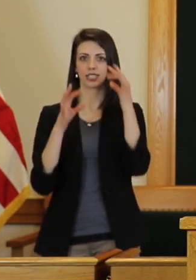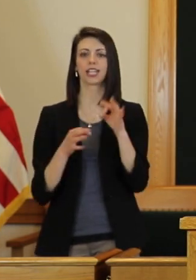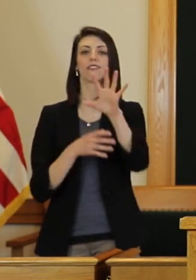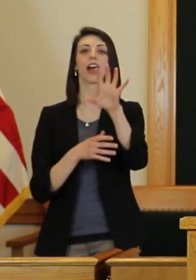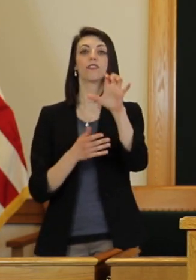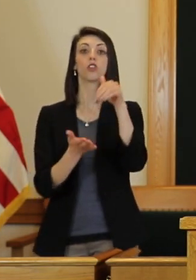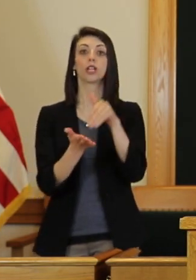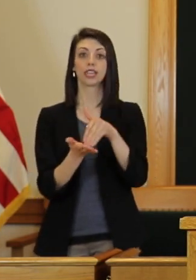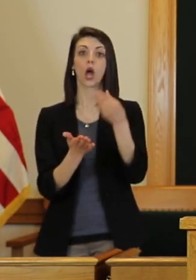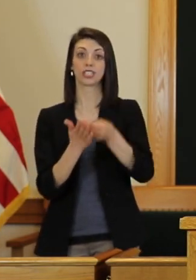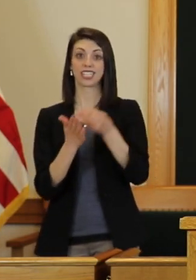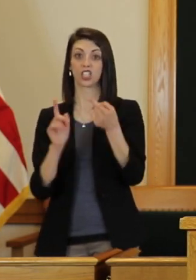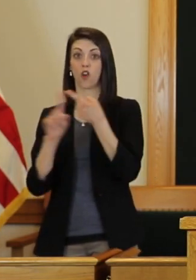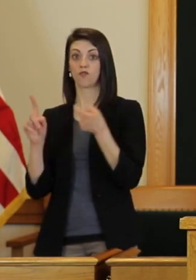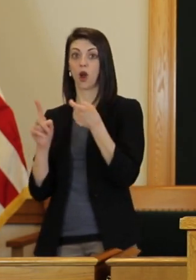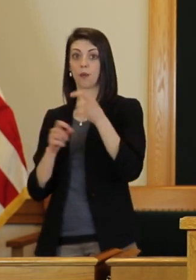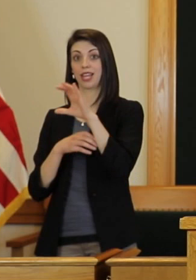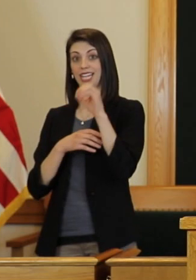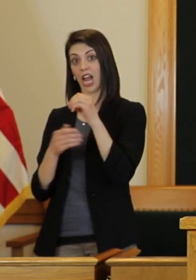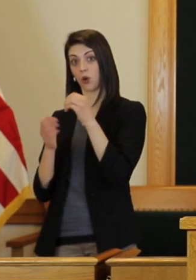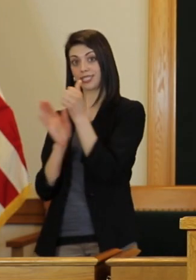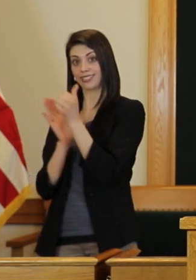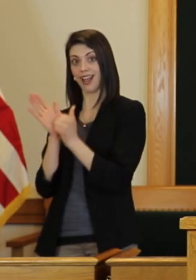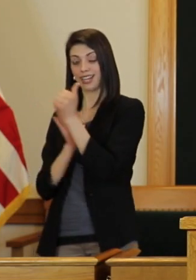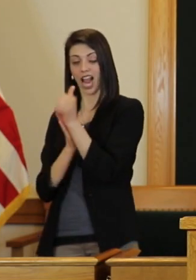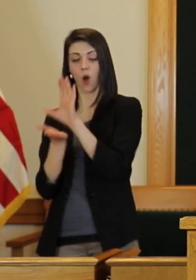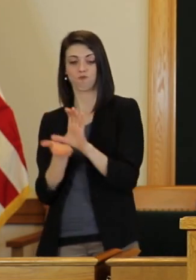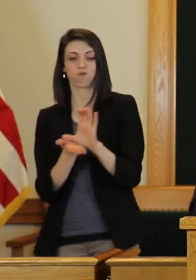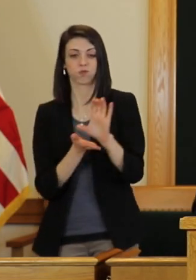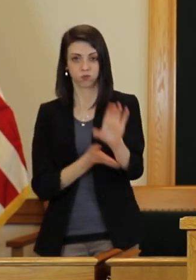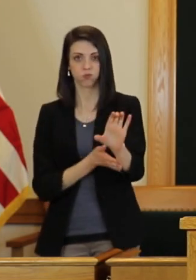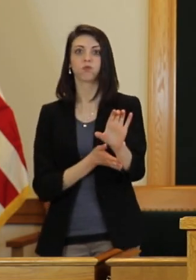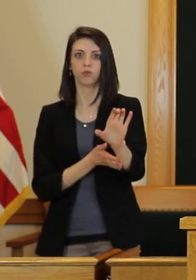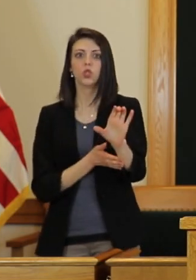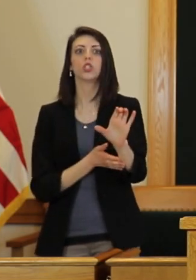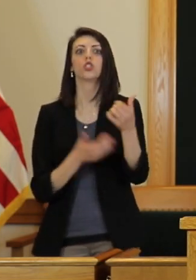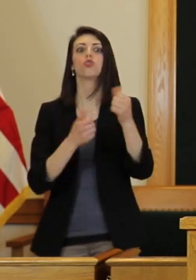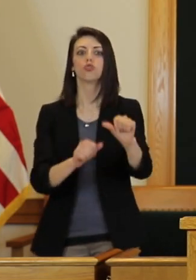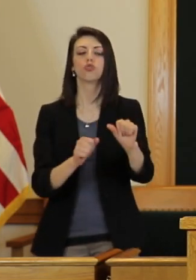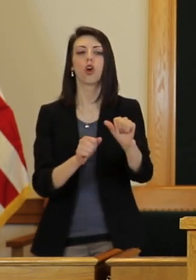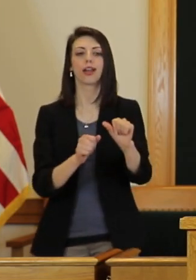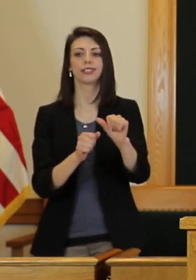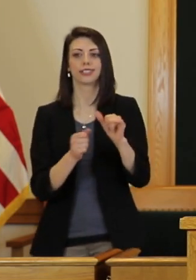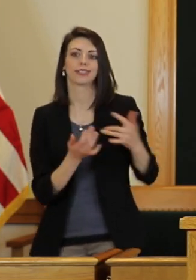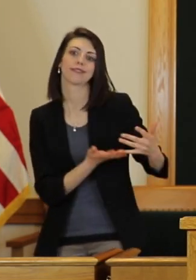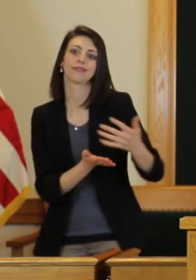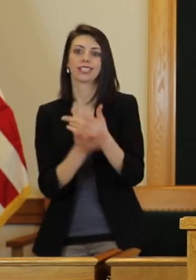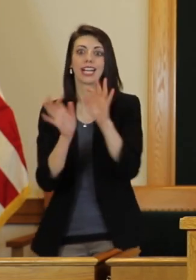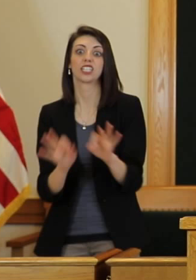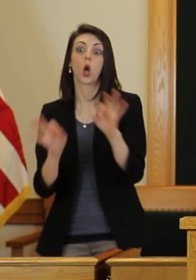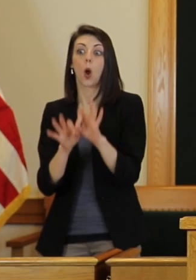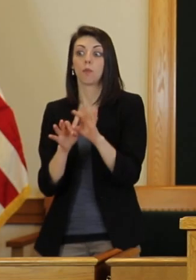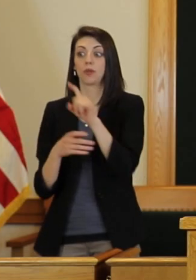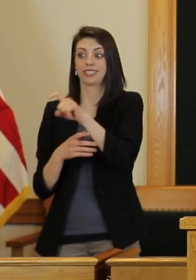county's fund balance to help pay for expenses already incurred as we work to get critical supplies needed to the front lines of our healthcare